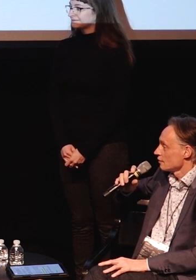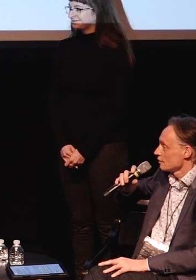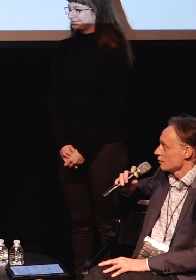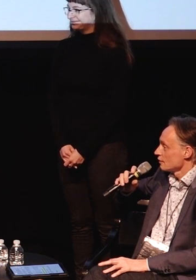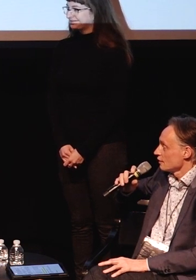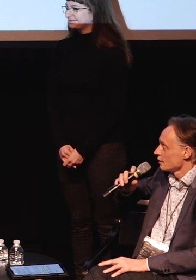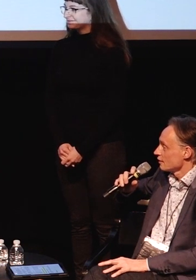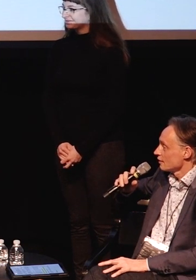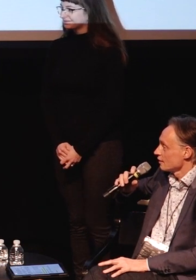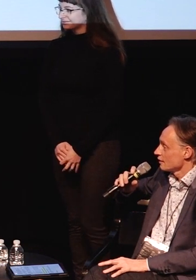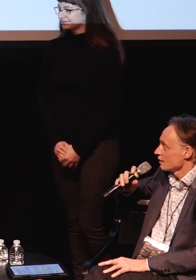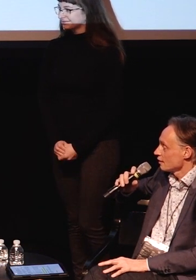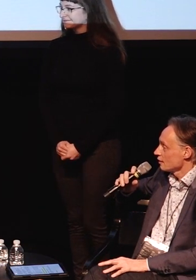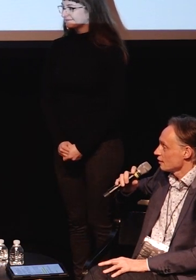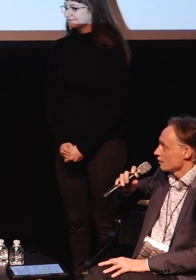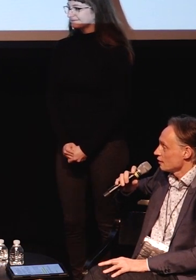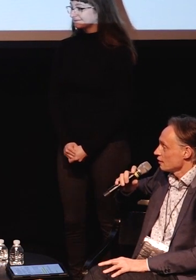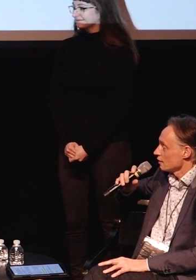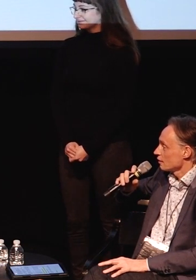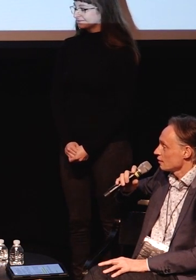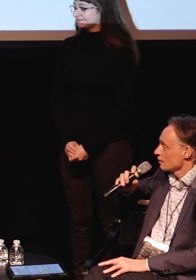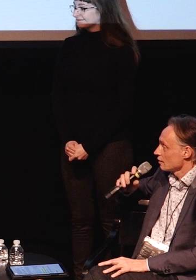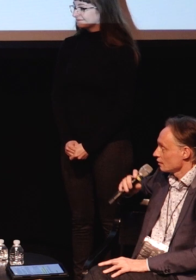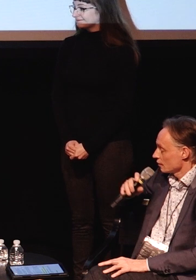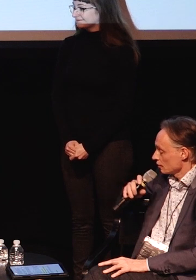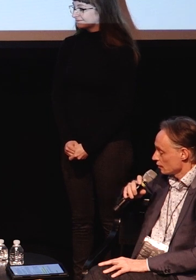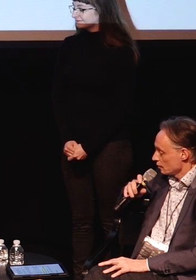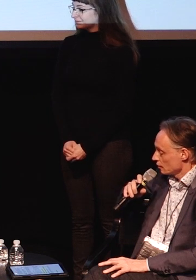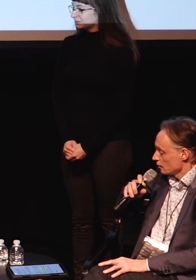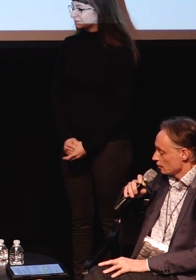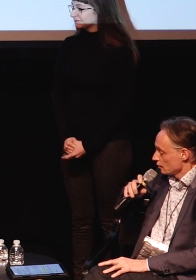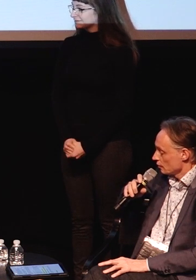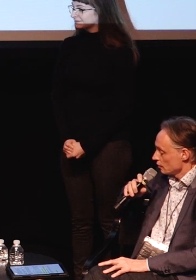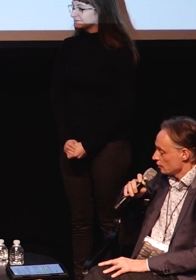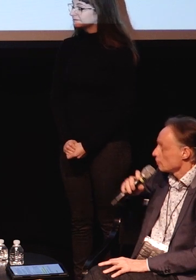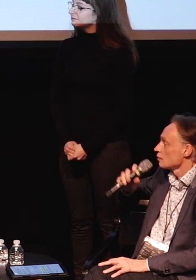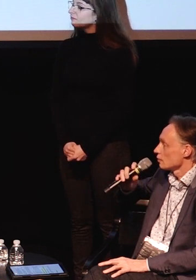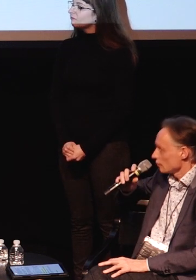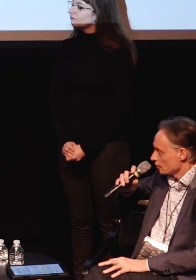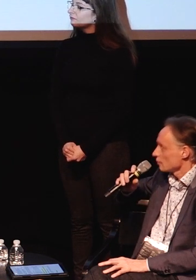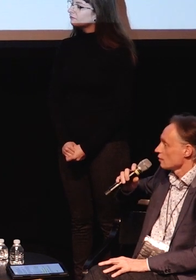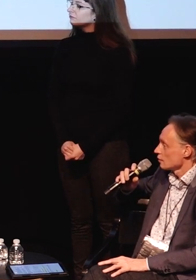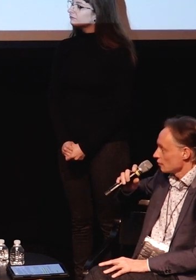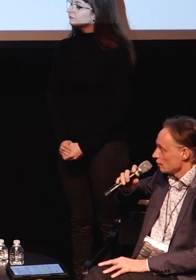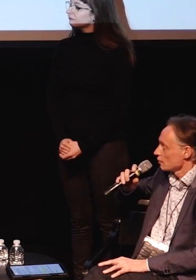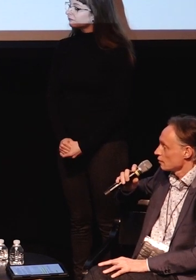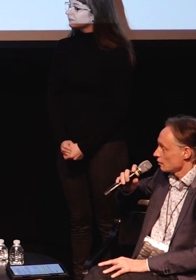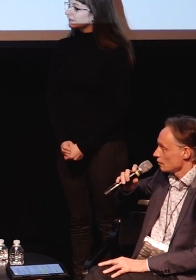life, and it actually came to us. I had a sketch of a little